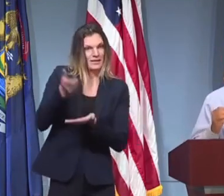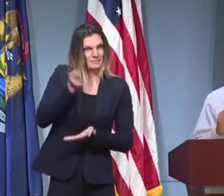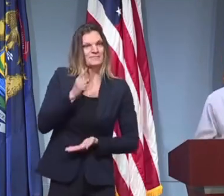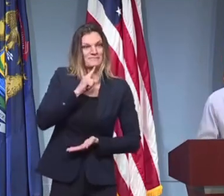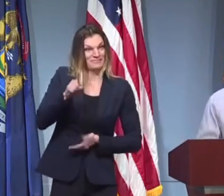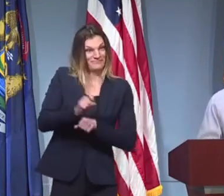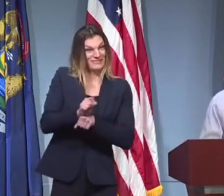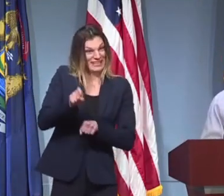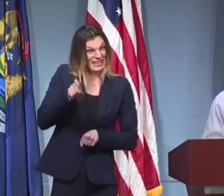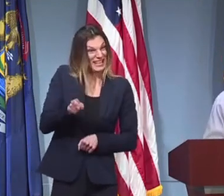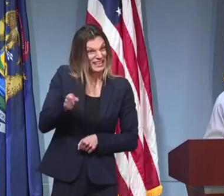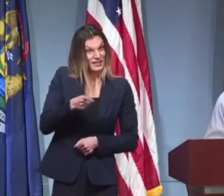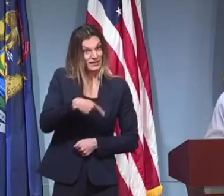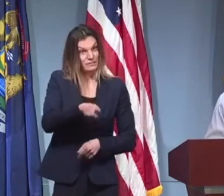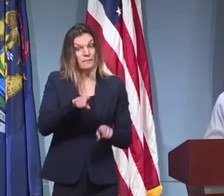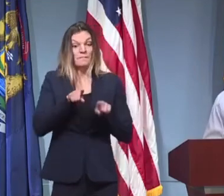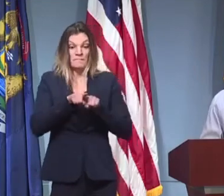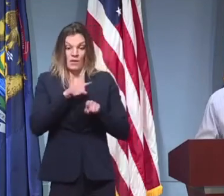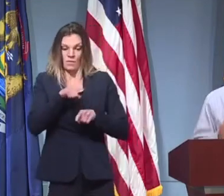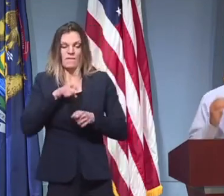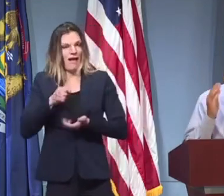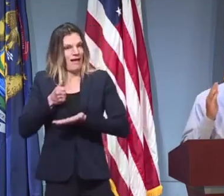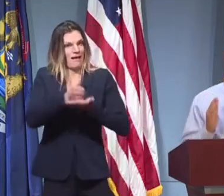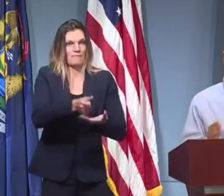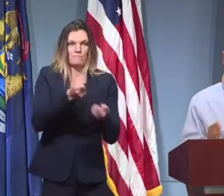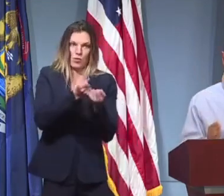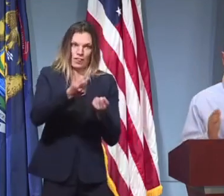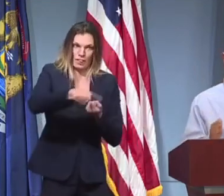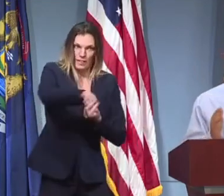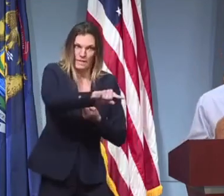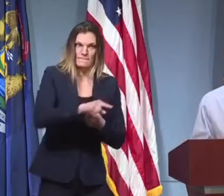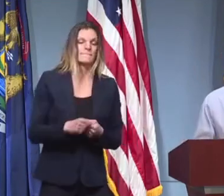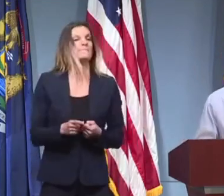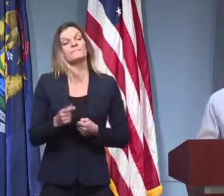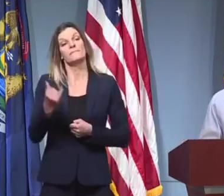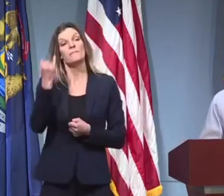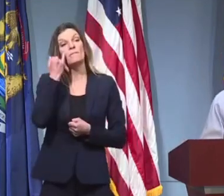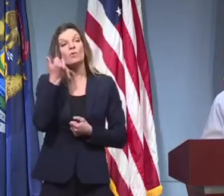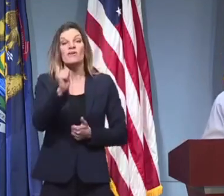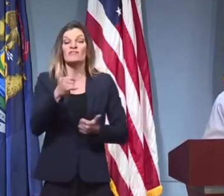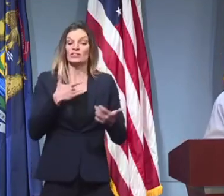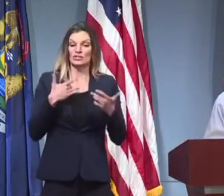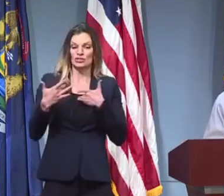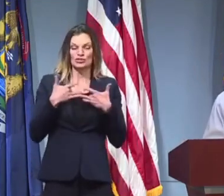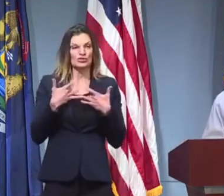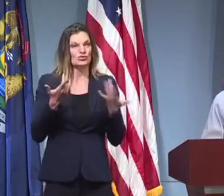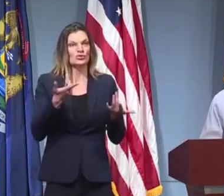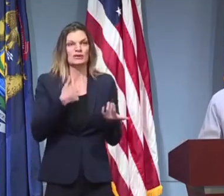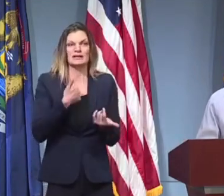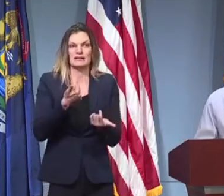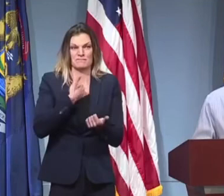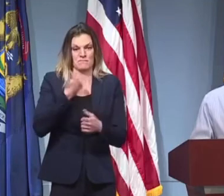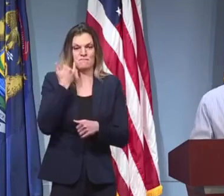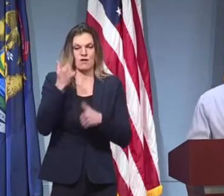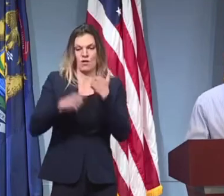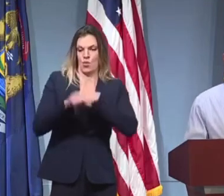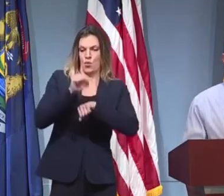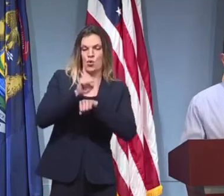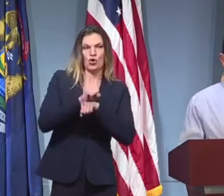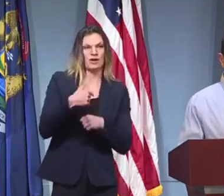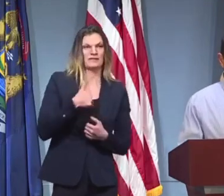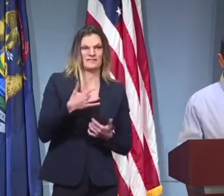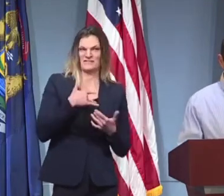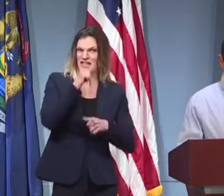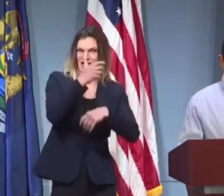actively participate in their application. If you have concerns, you must engage either by talking with management or filing a complaint